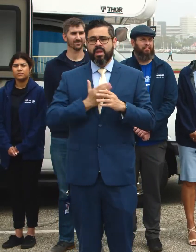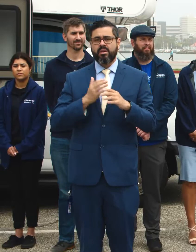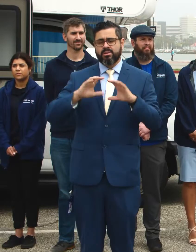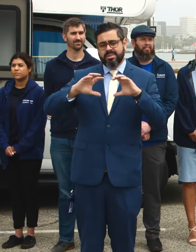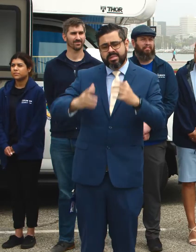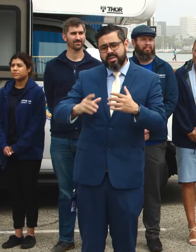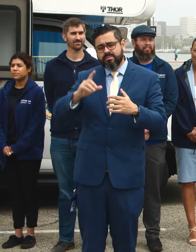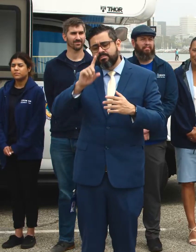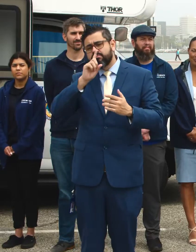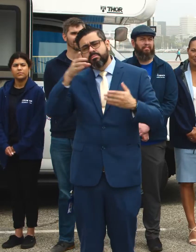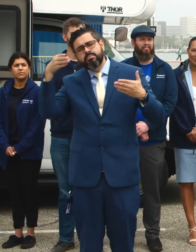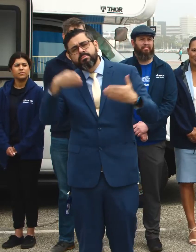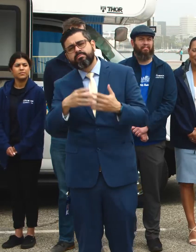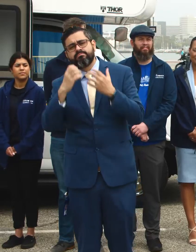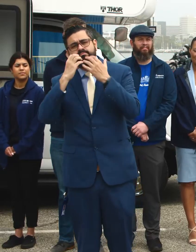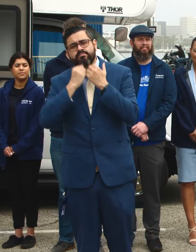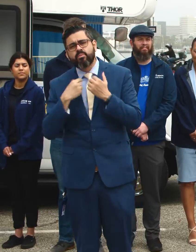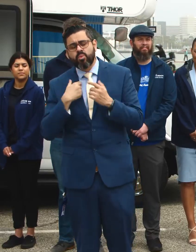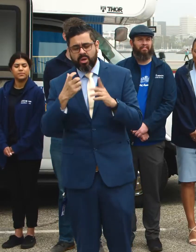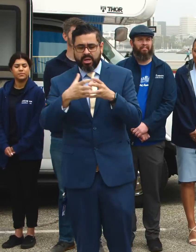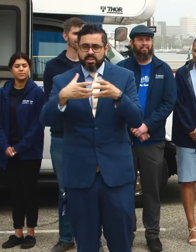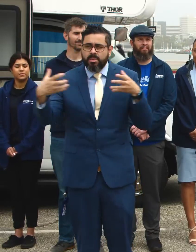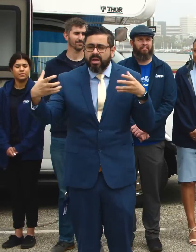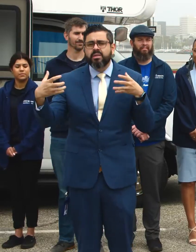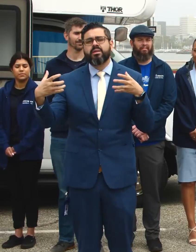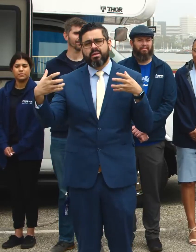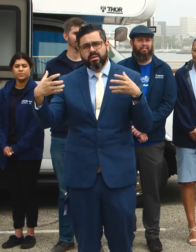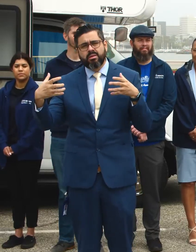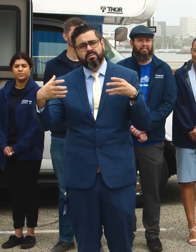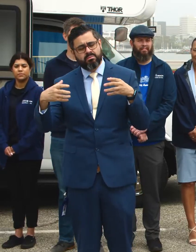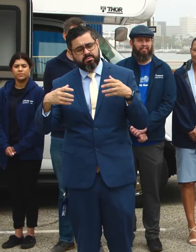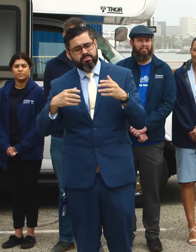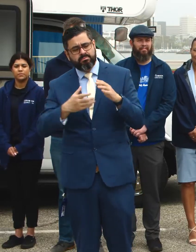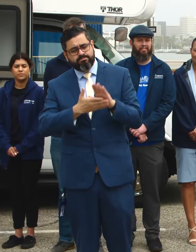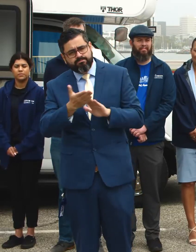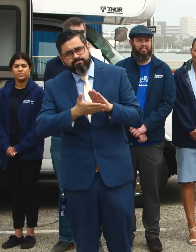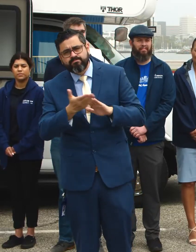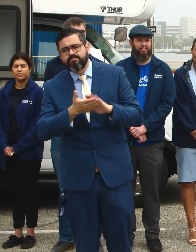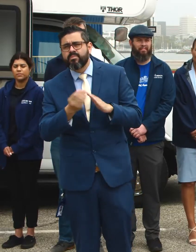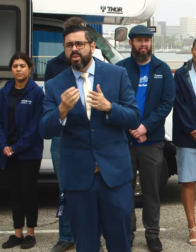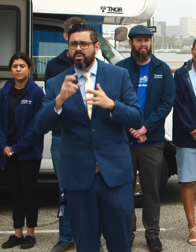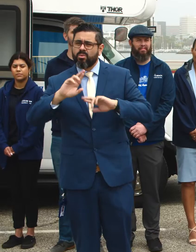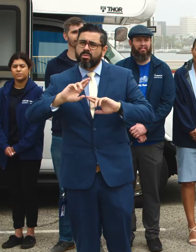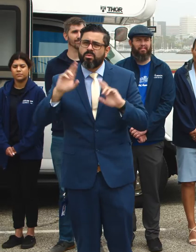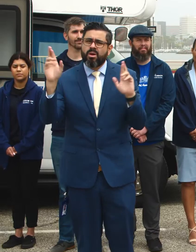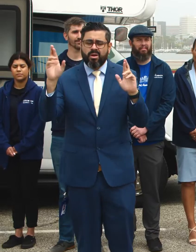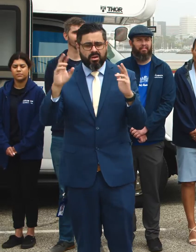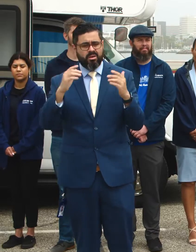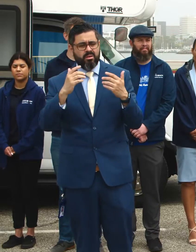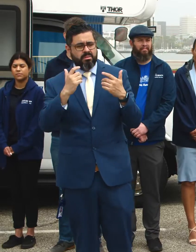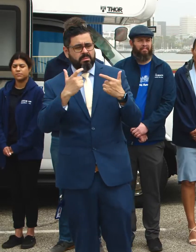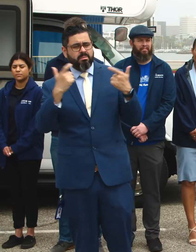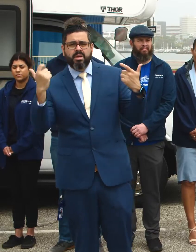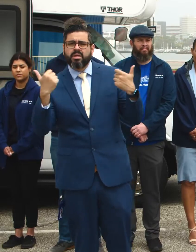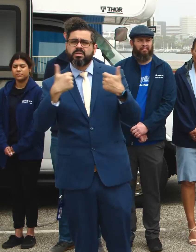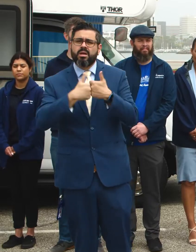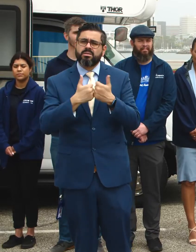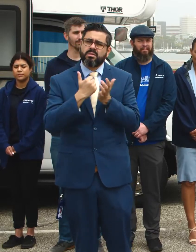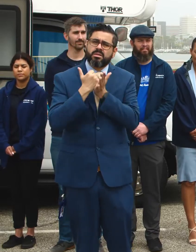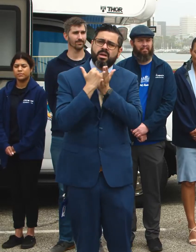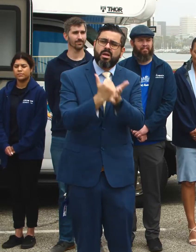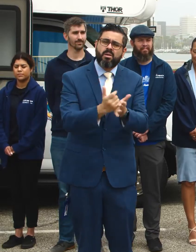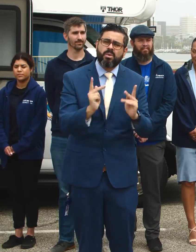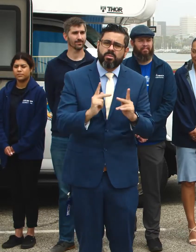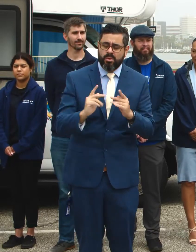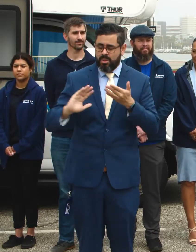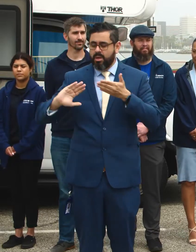this for some time now. We've expanded our capacity. We're ready to roll up our sleeves and take on big challenges. Our